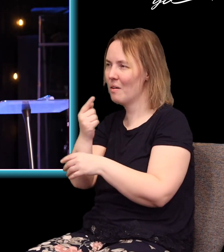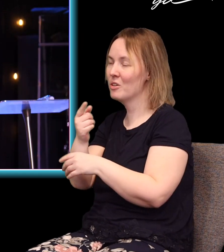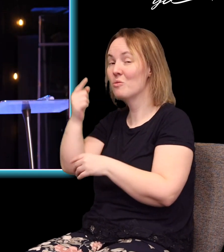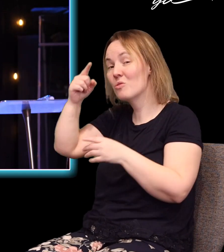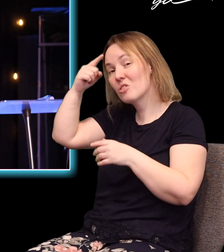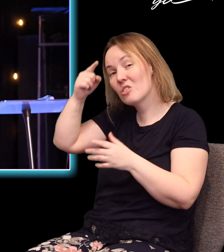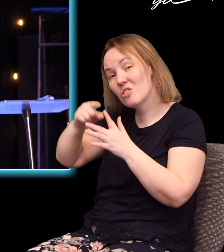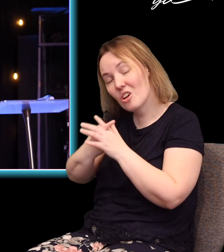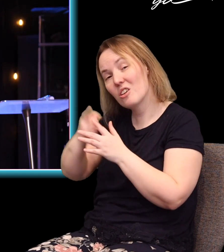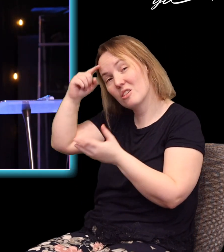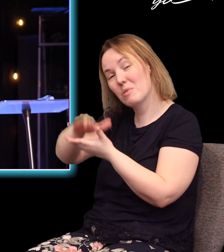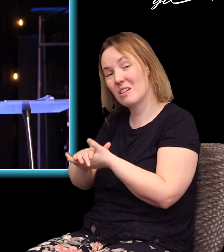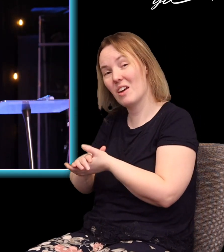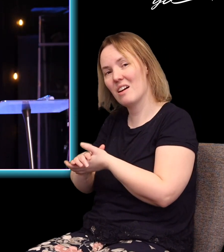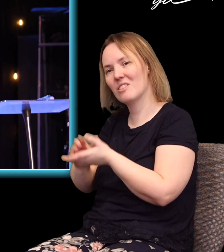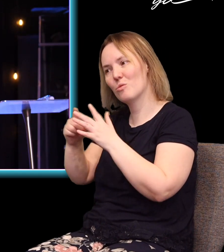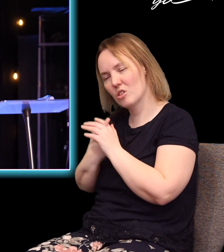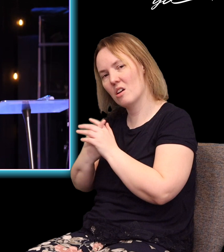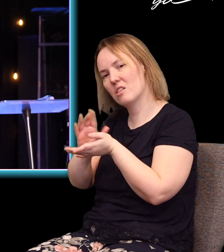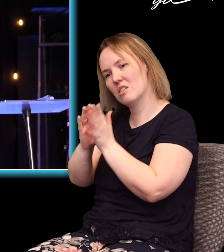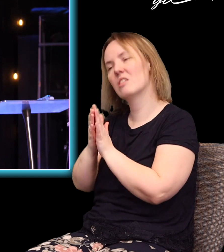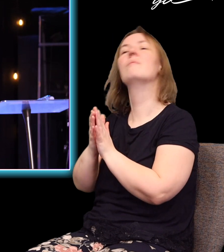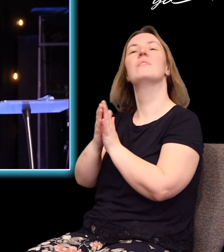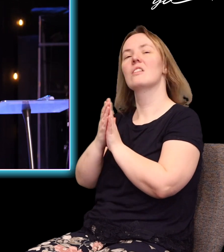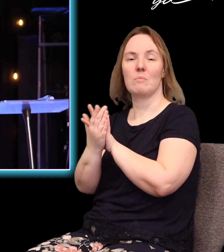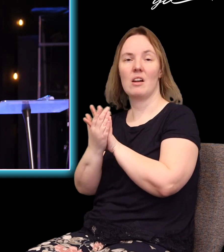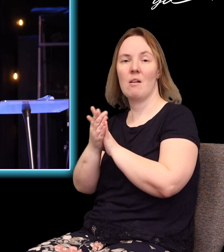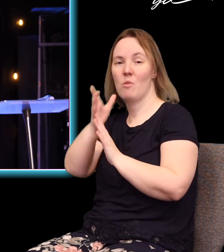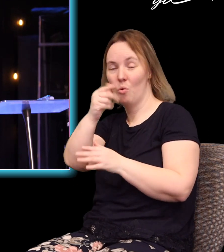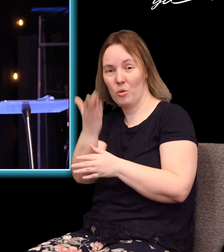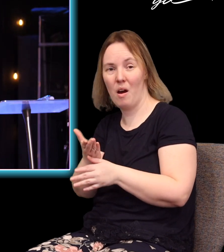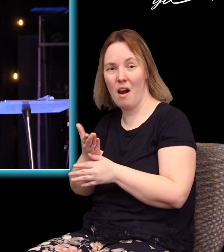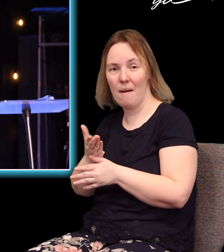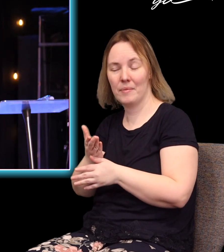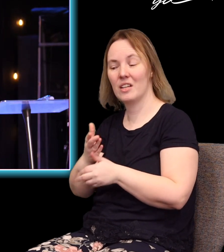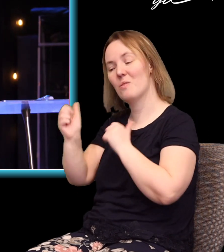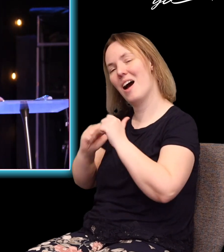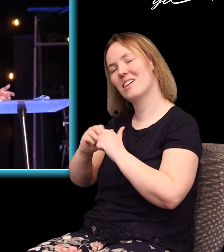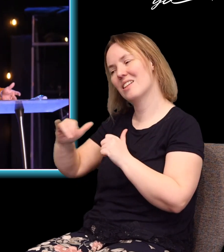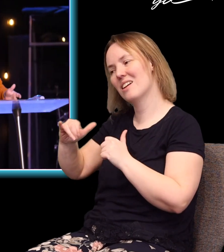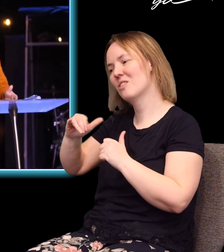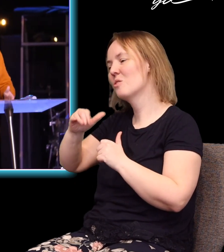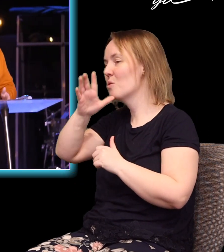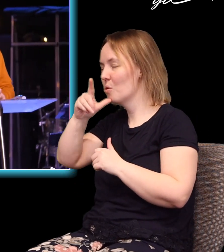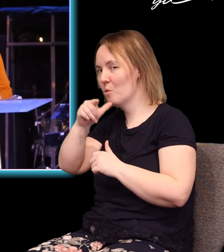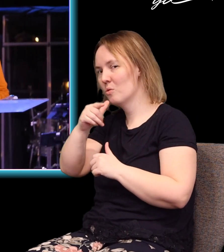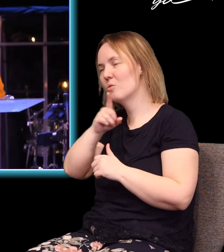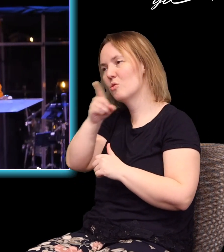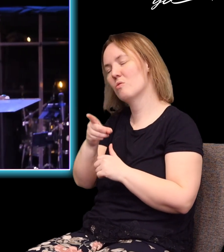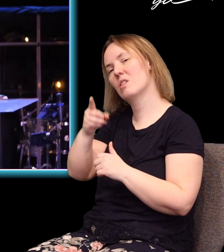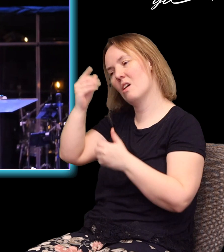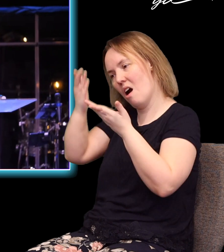saying, you begin to become who you are. You begin to act out as to who you really are.